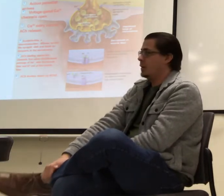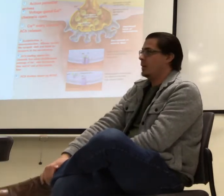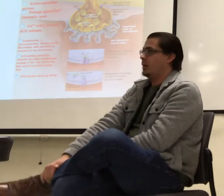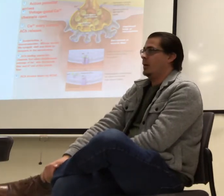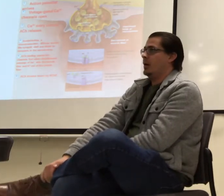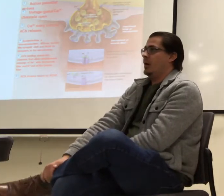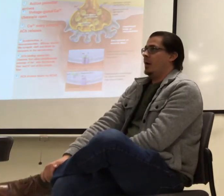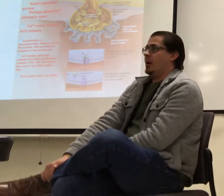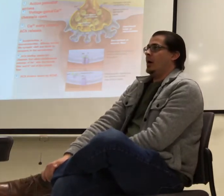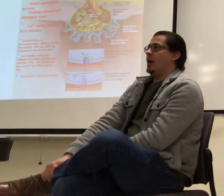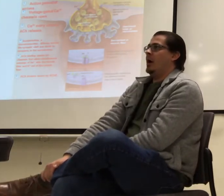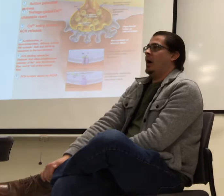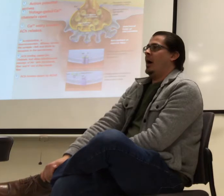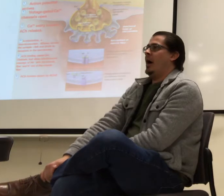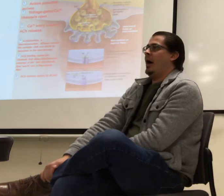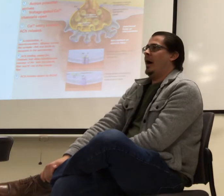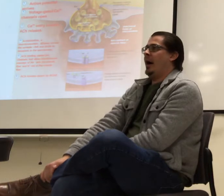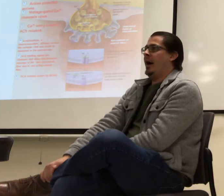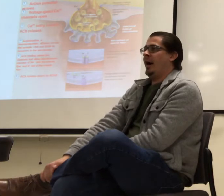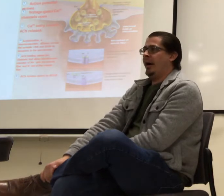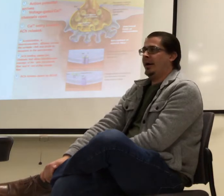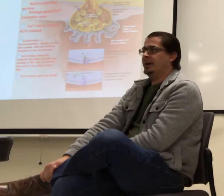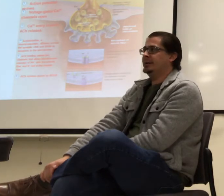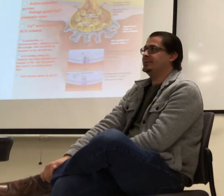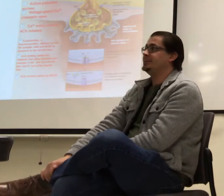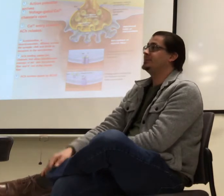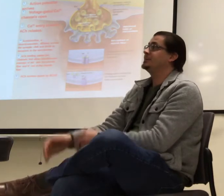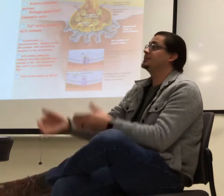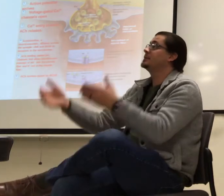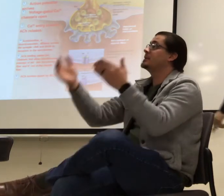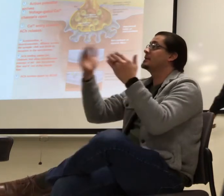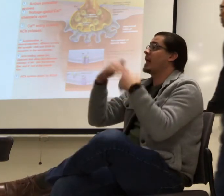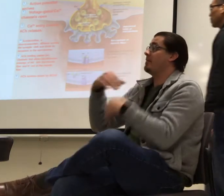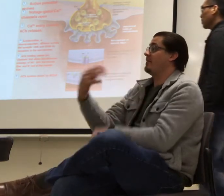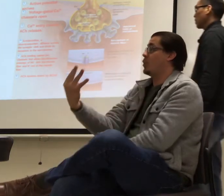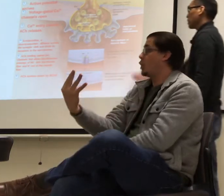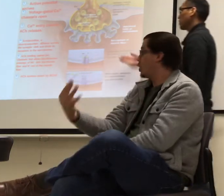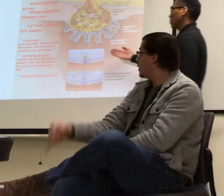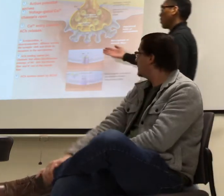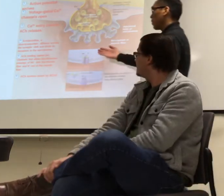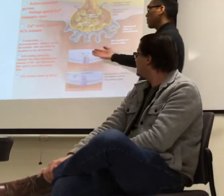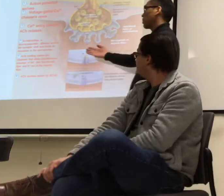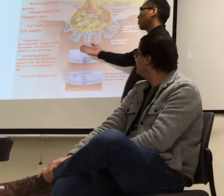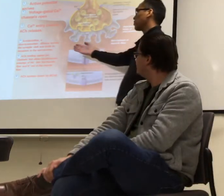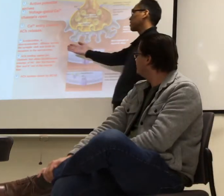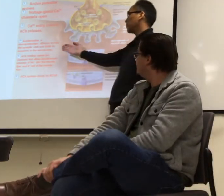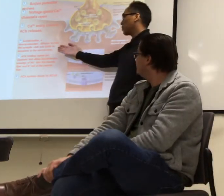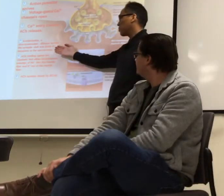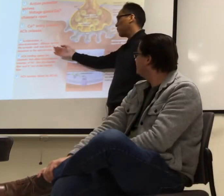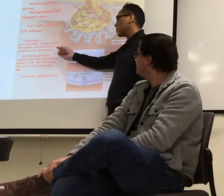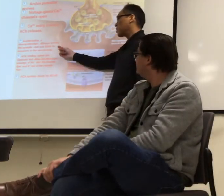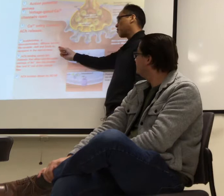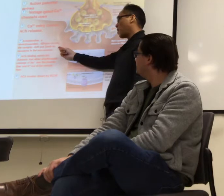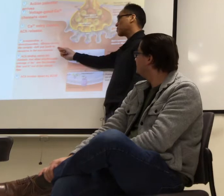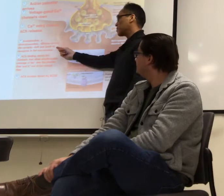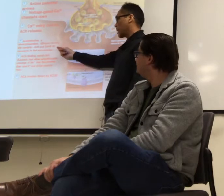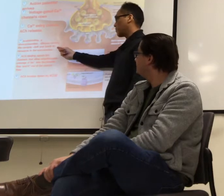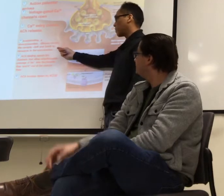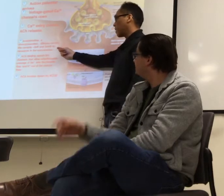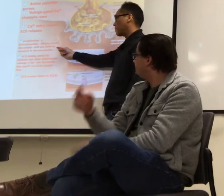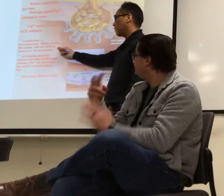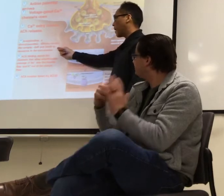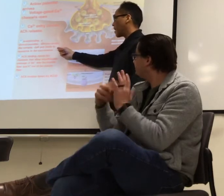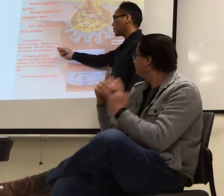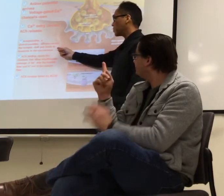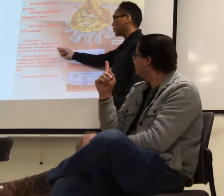Step 4, acetylcholine, a neurotransmitter, diffuses across the